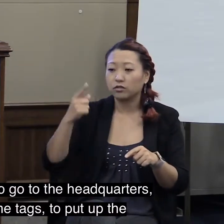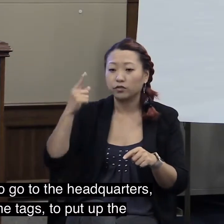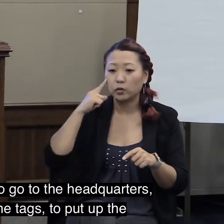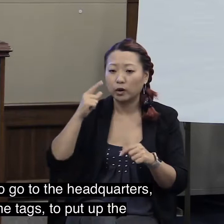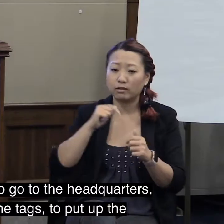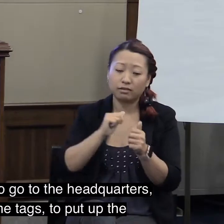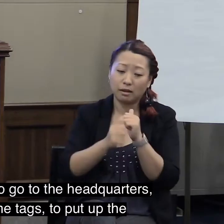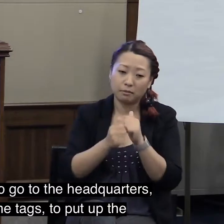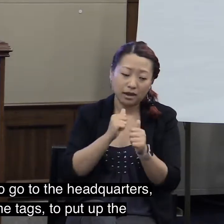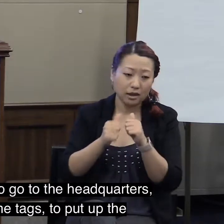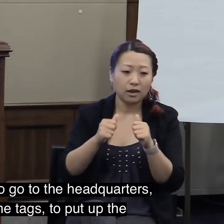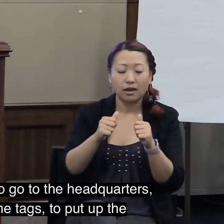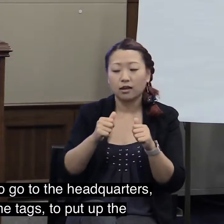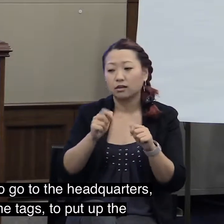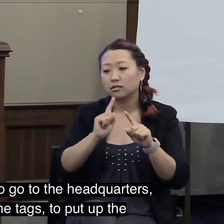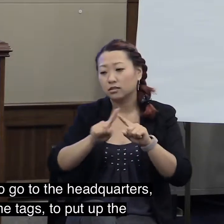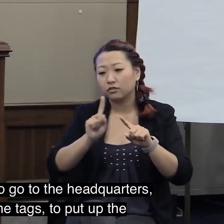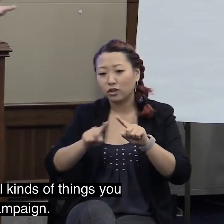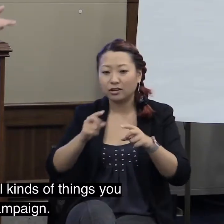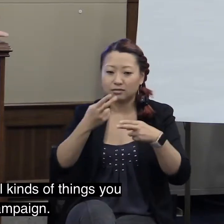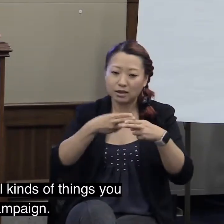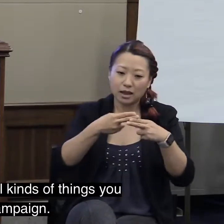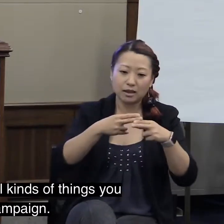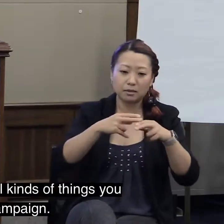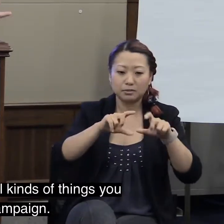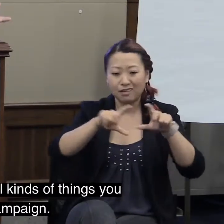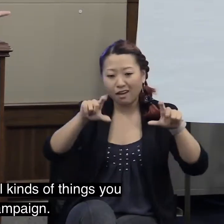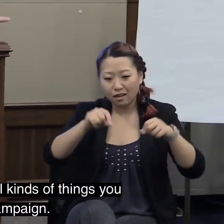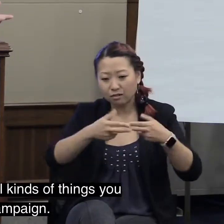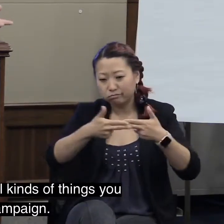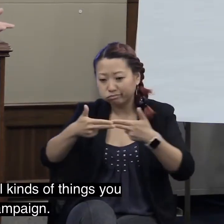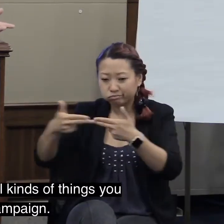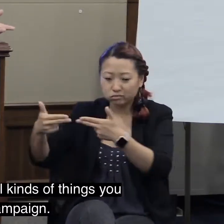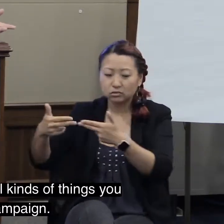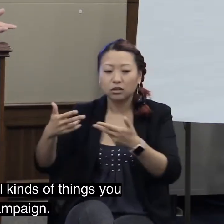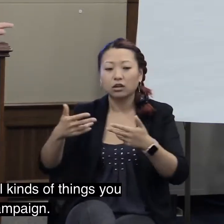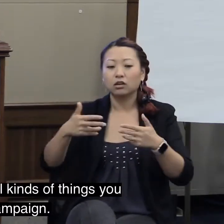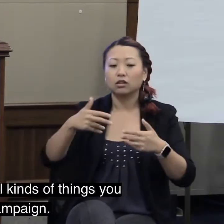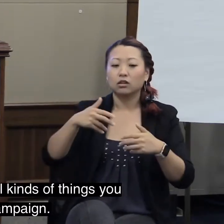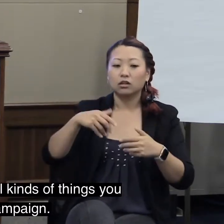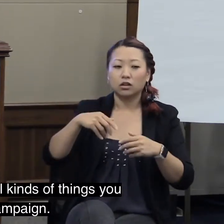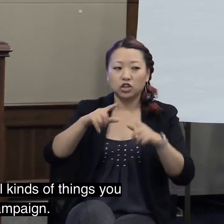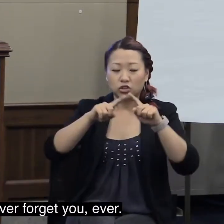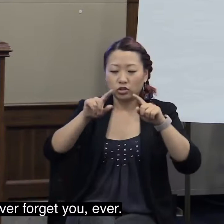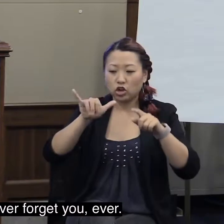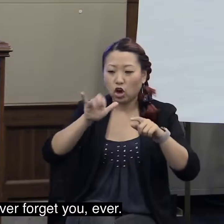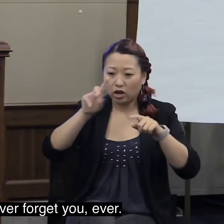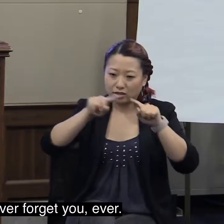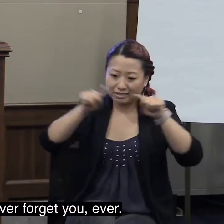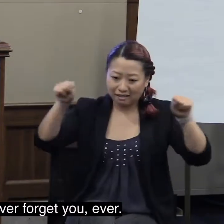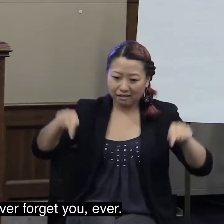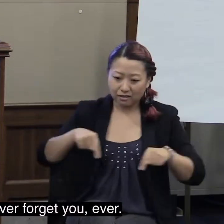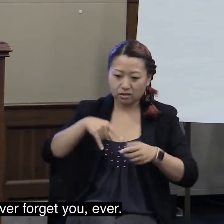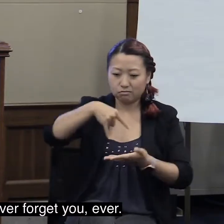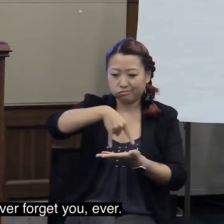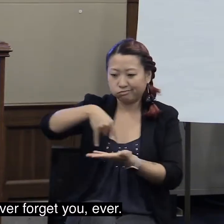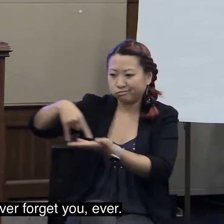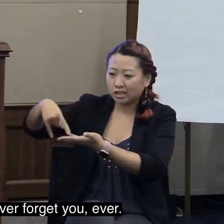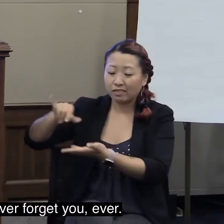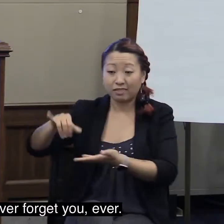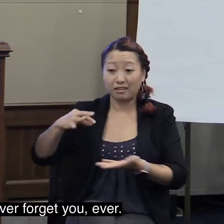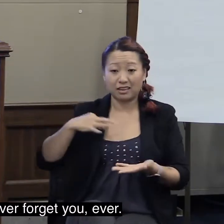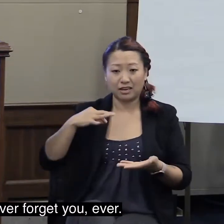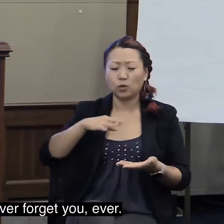to put up the name tags, to put up the yard signs. There are all kinds of things that you can do in a campaign, and that candidate will never forget